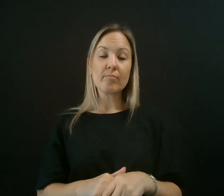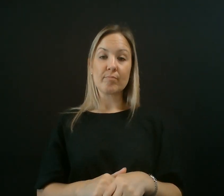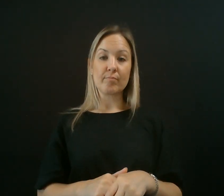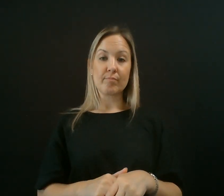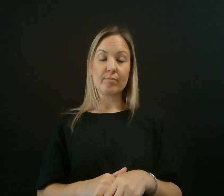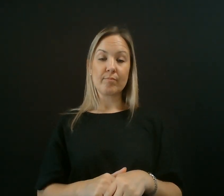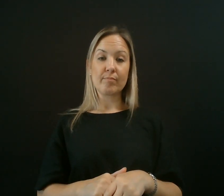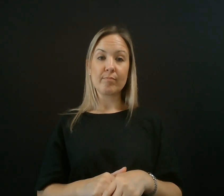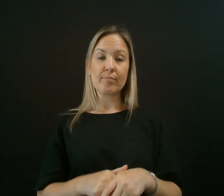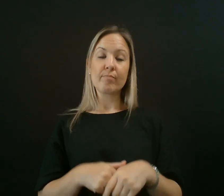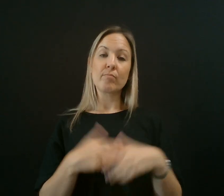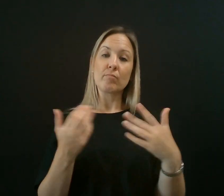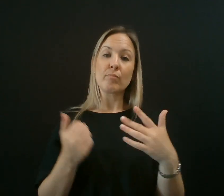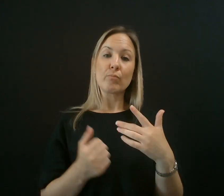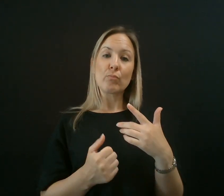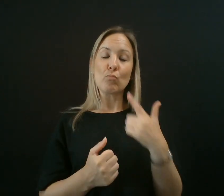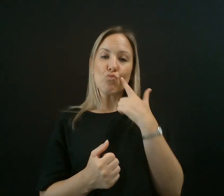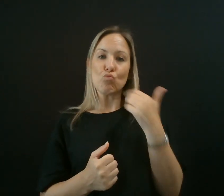to have reasonable locks and security,